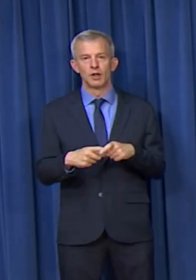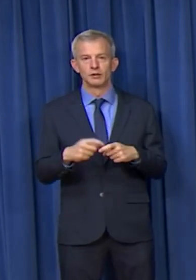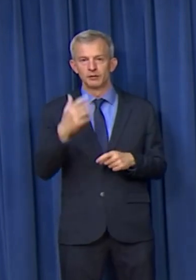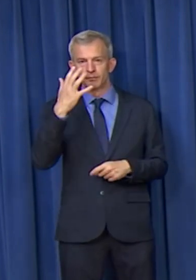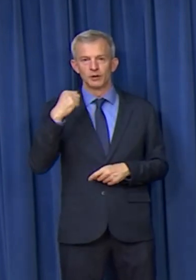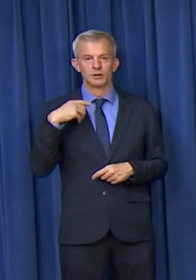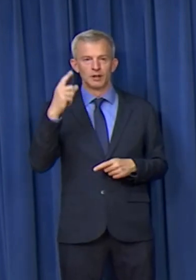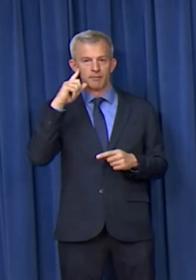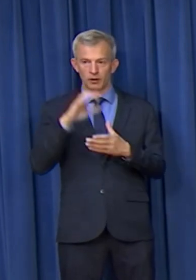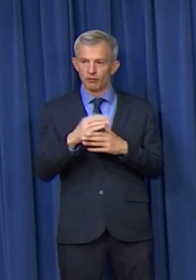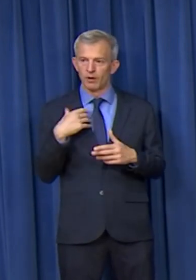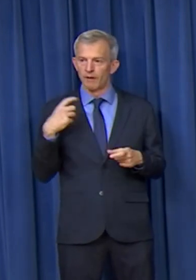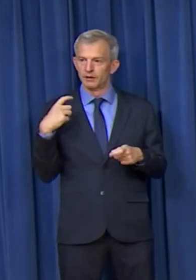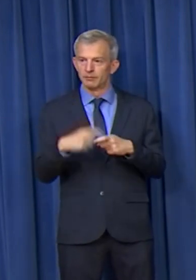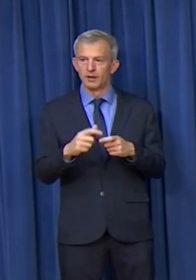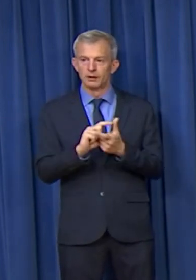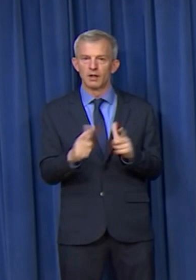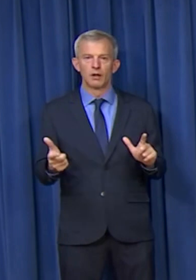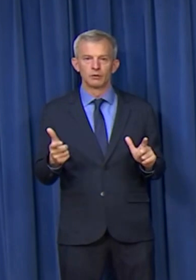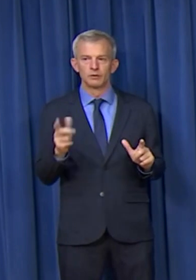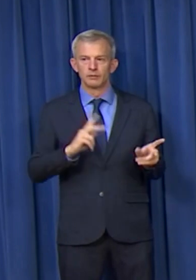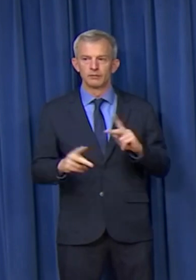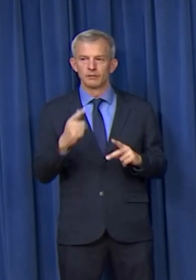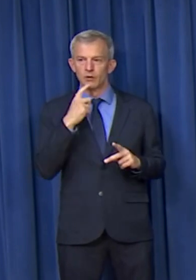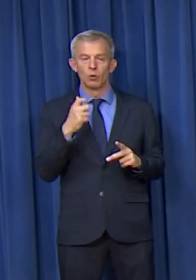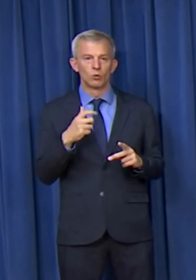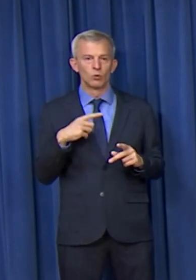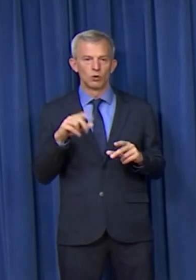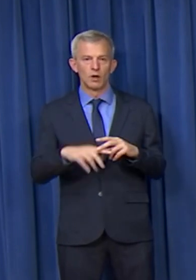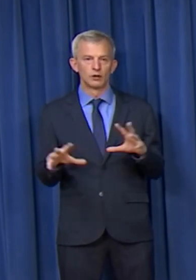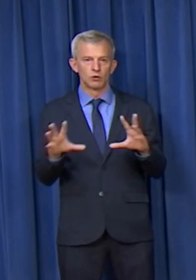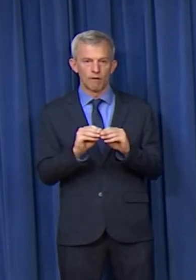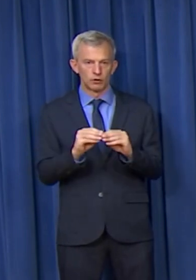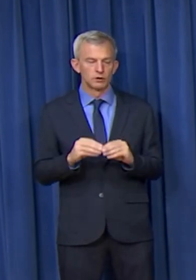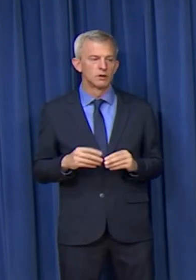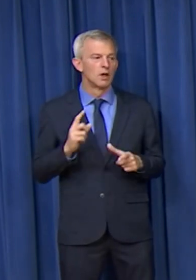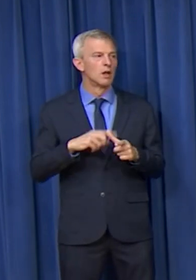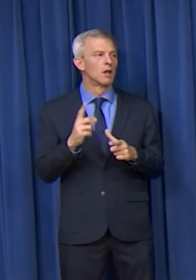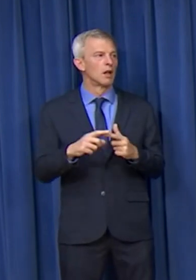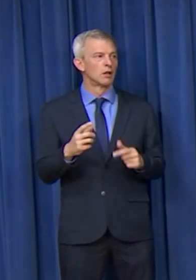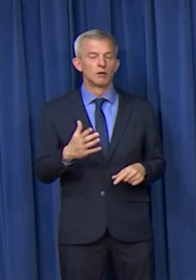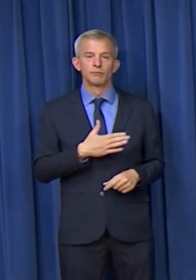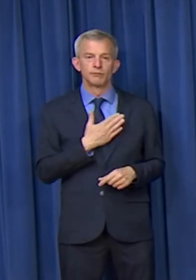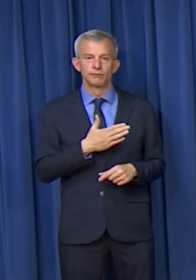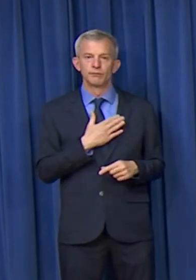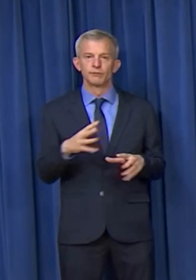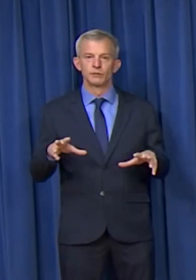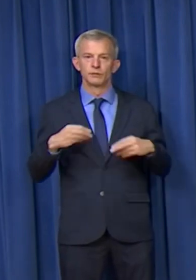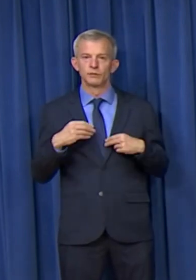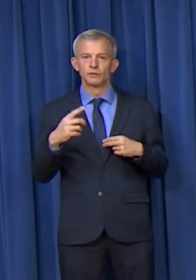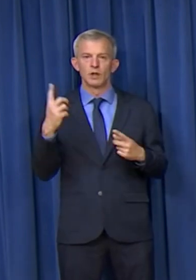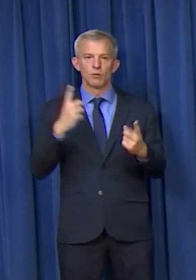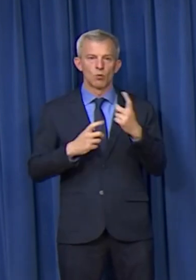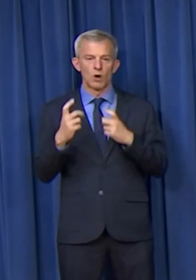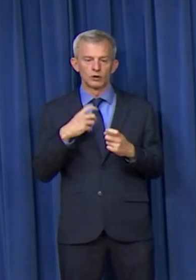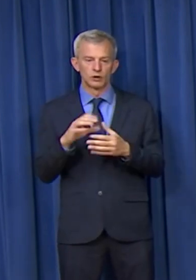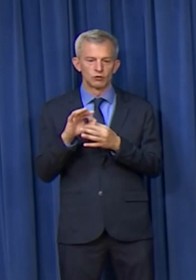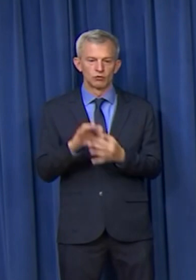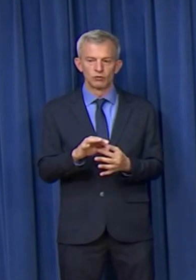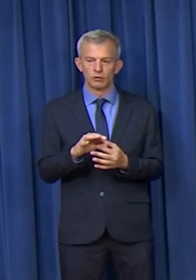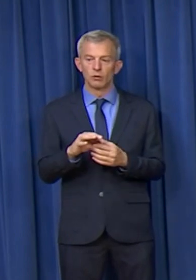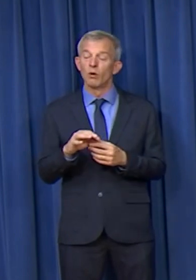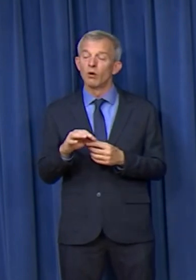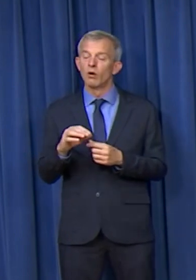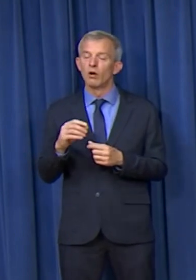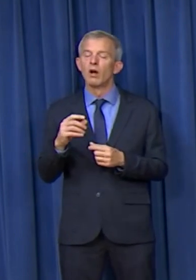Spanish language media who are on this press conference, and then I'll be happy to take questions which will be related by